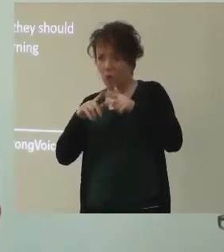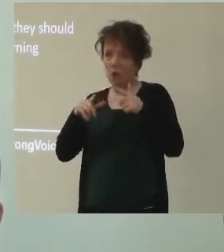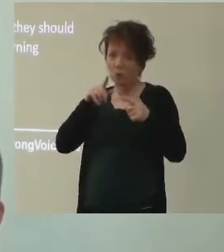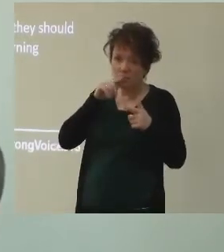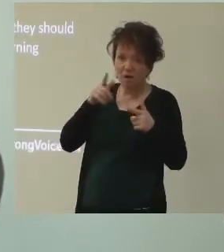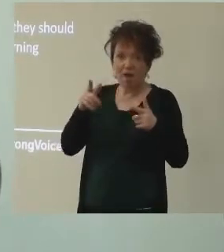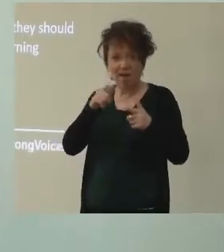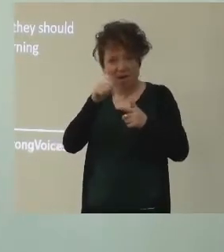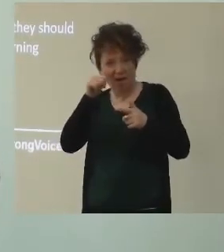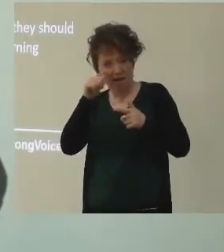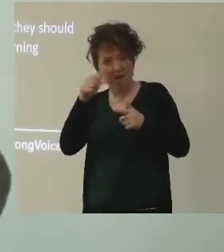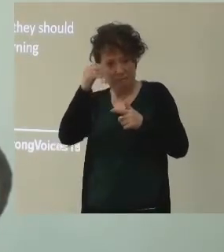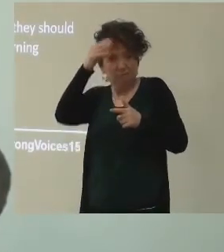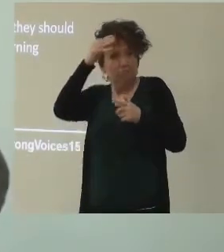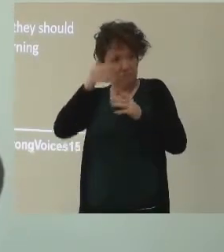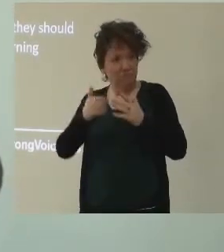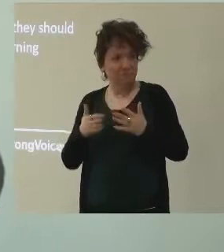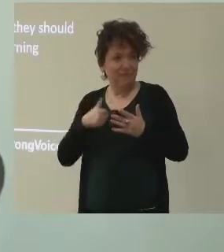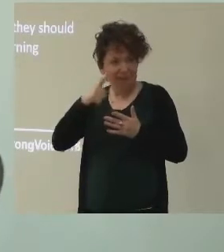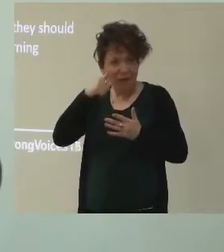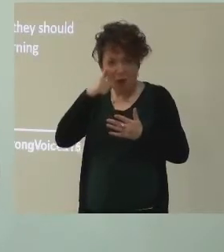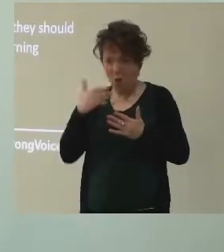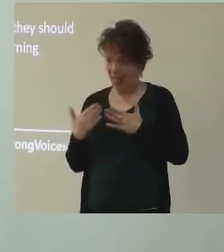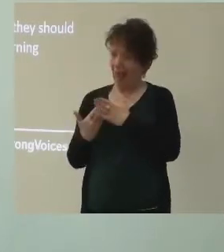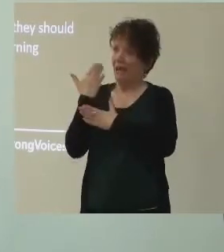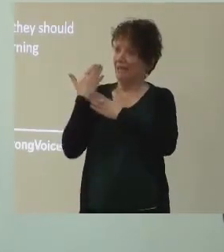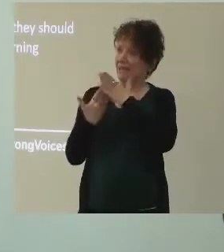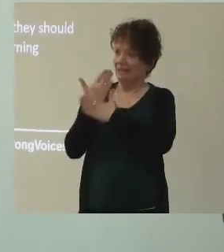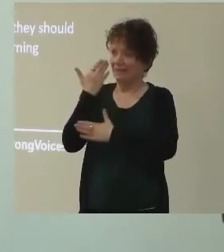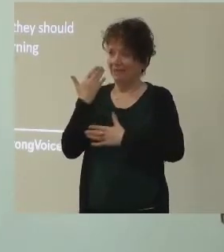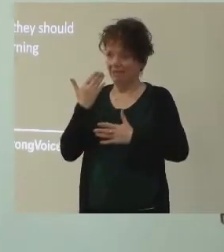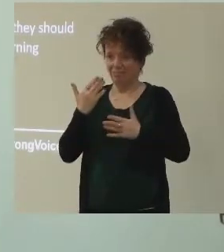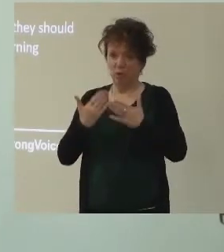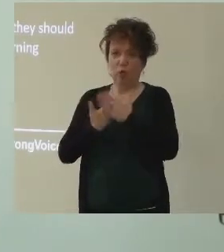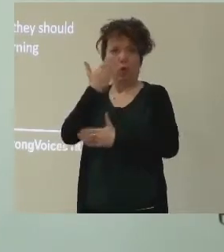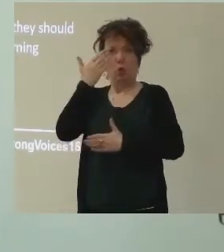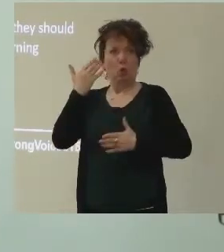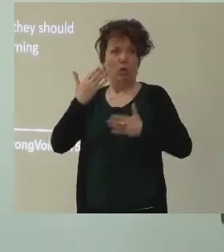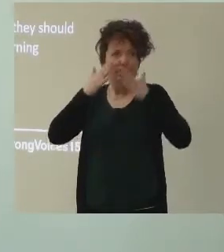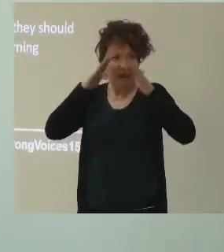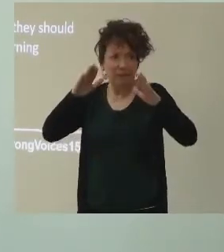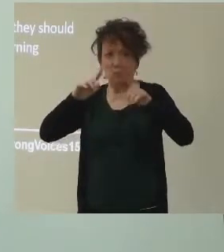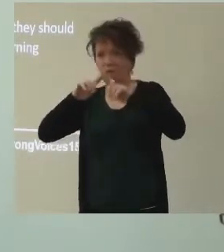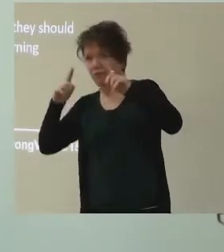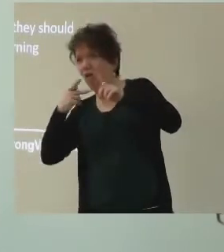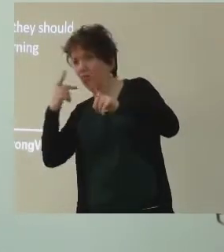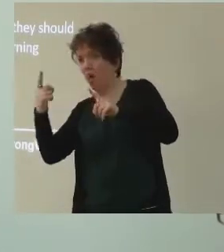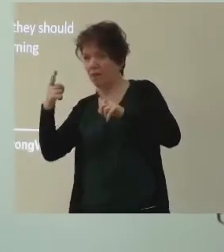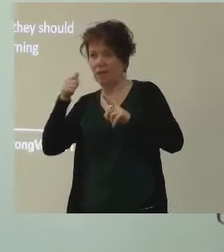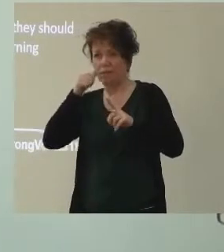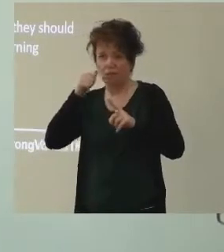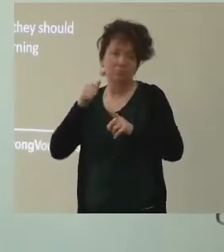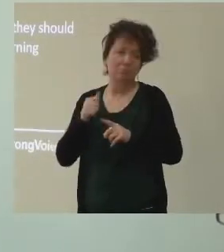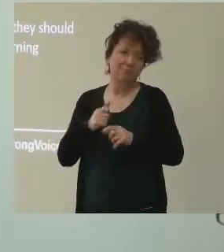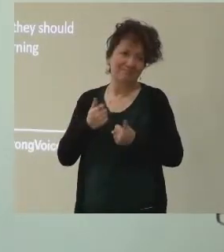things like social media than us. They always know what the latest social media thing is to use. So so some nice responses